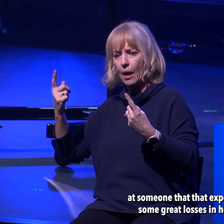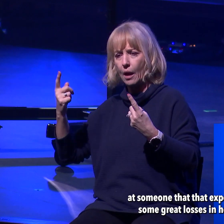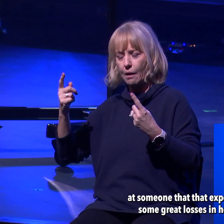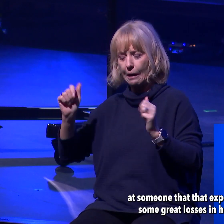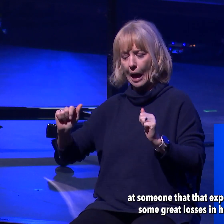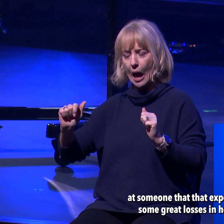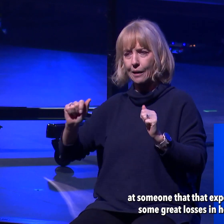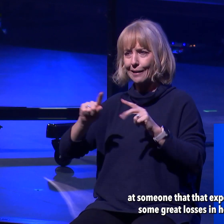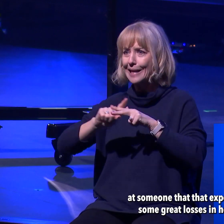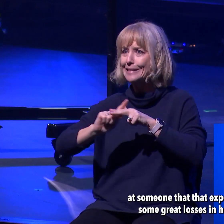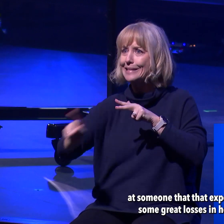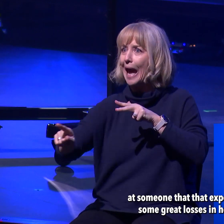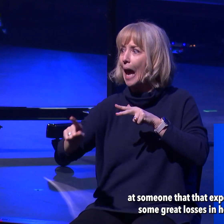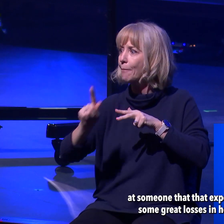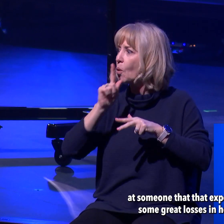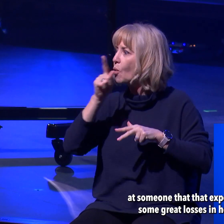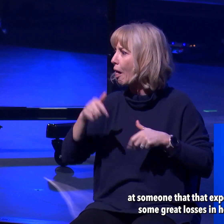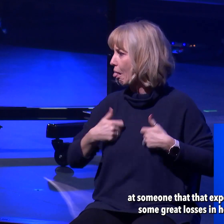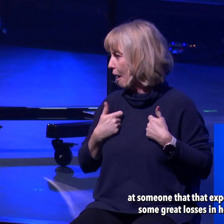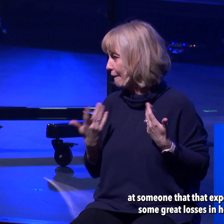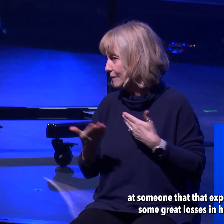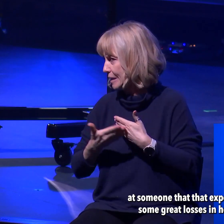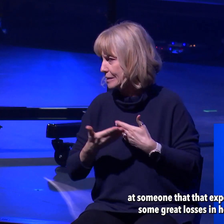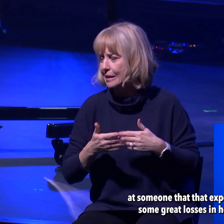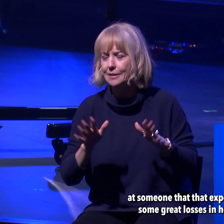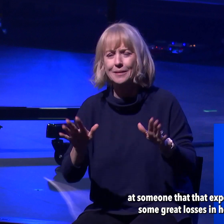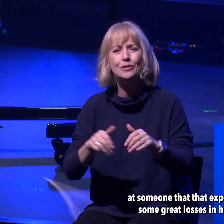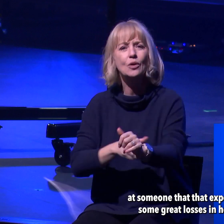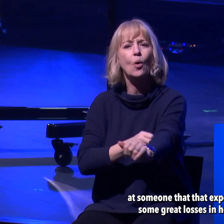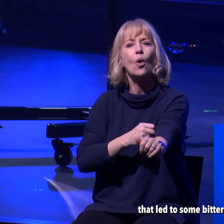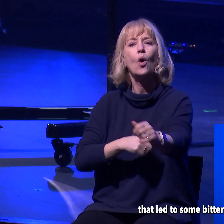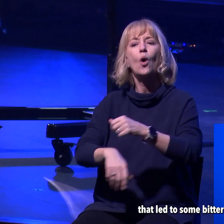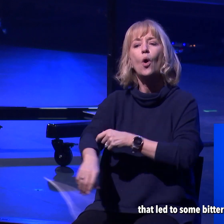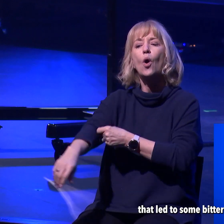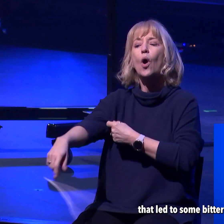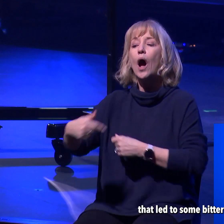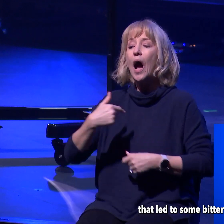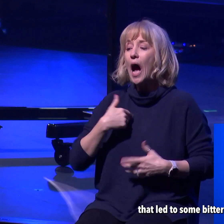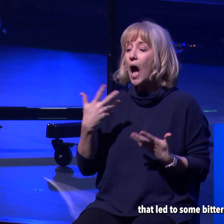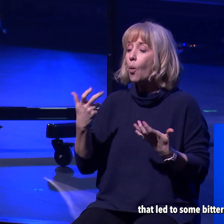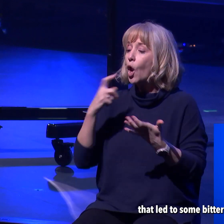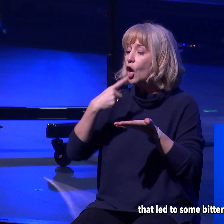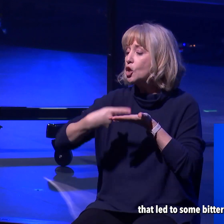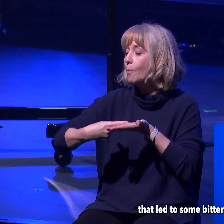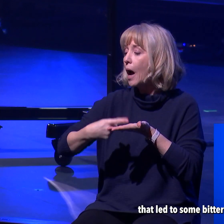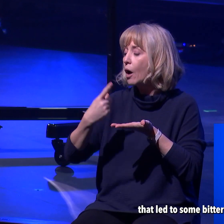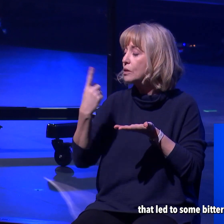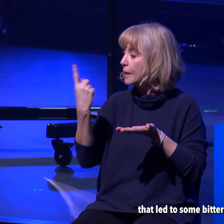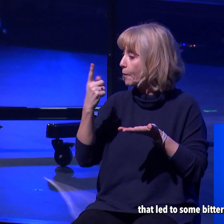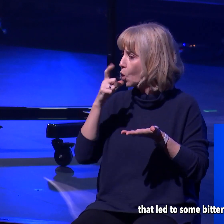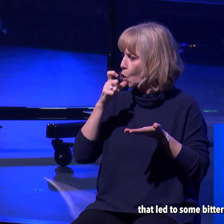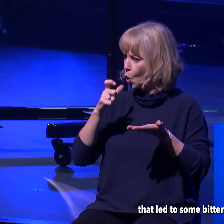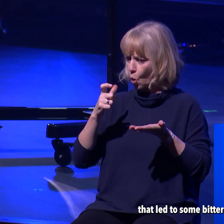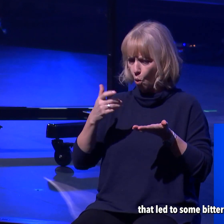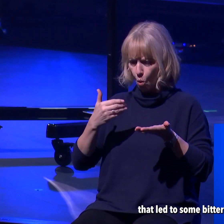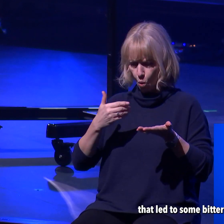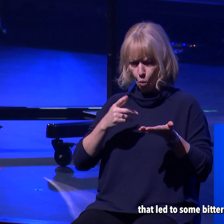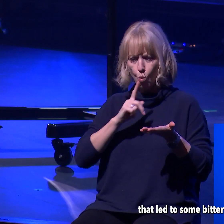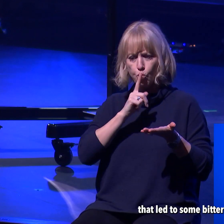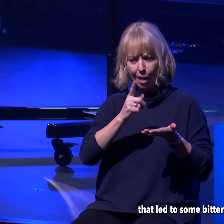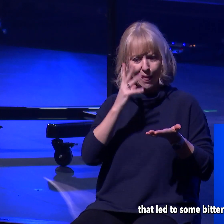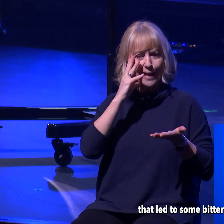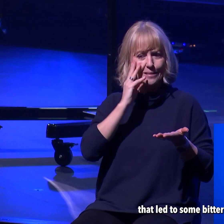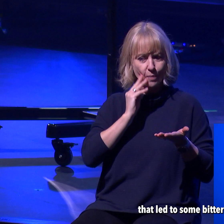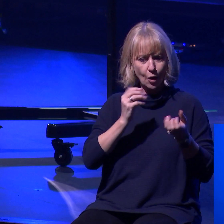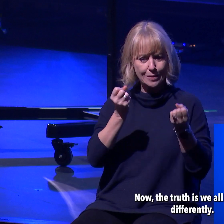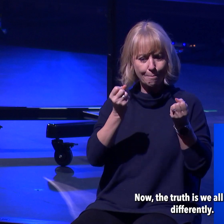taking a look at someone that experienced some great losses in her life that led to some bitter